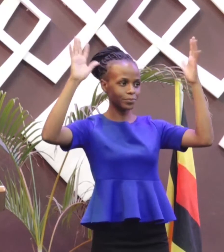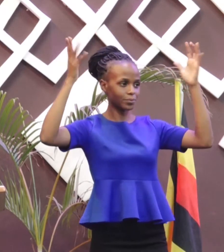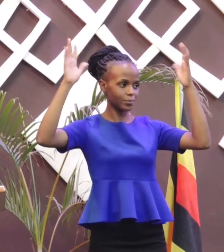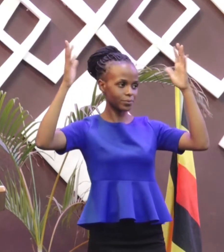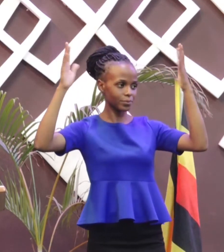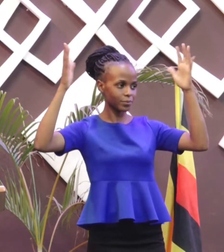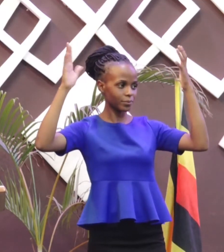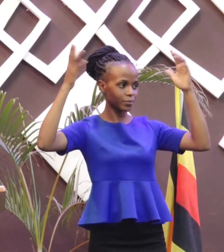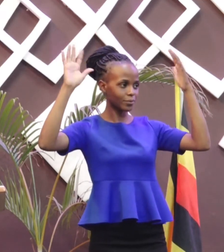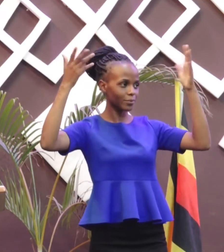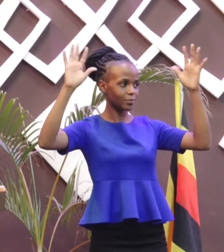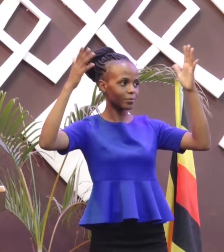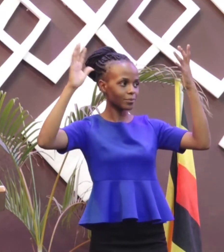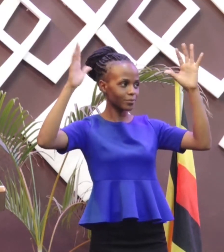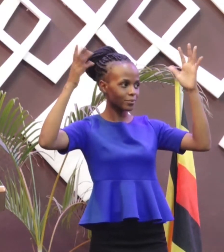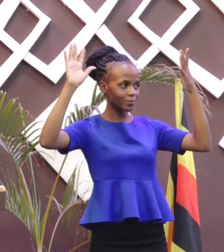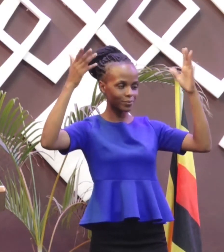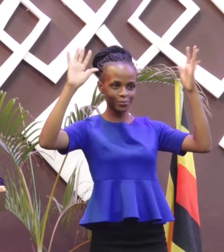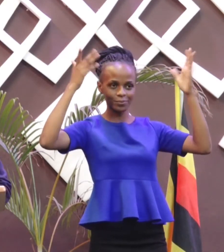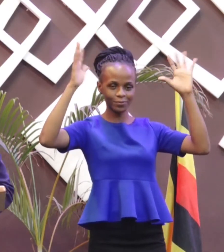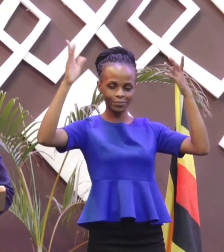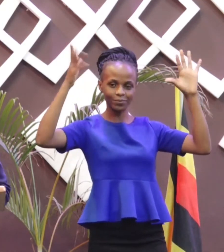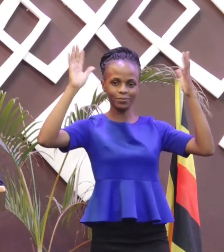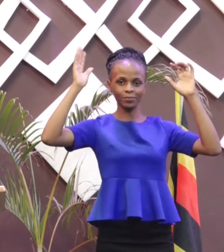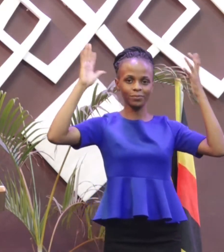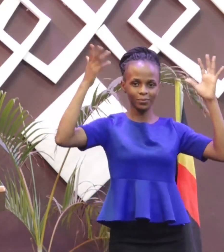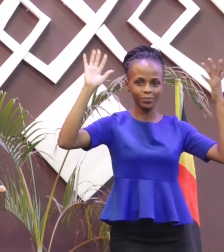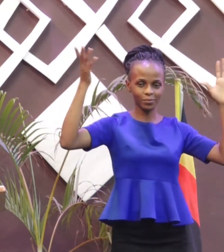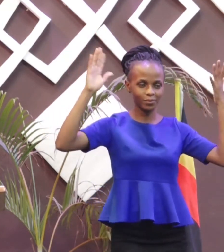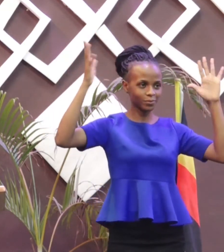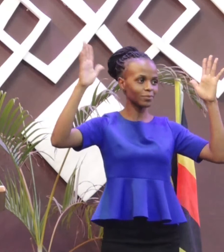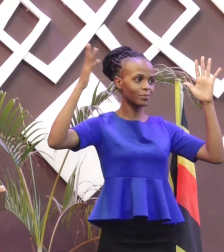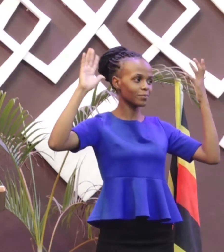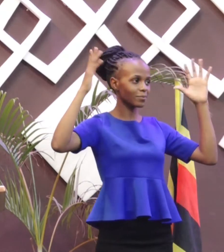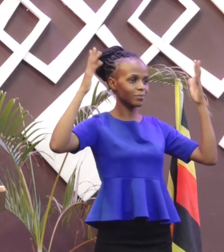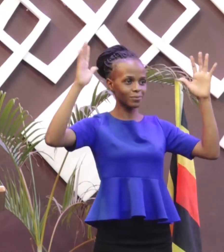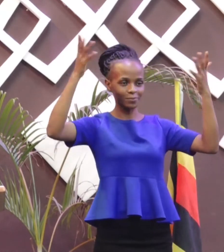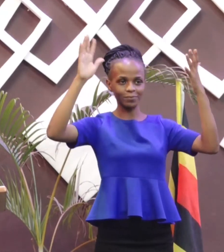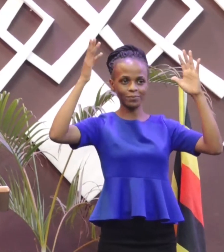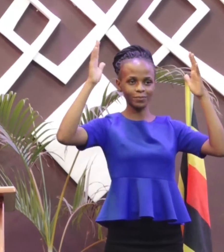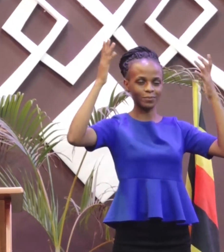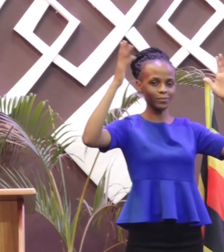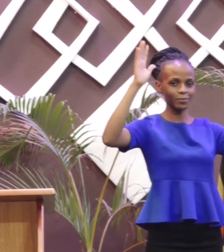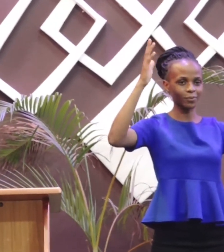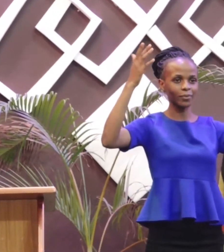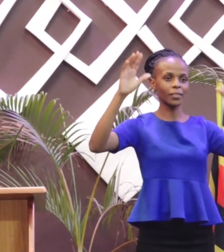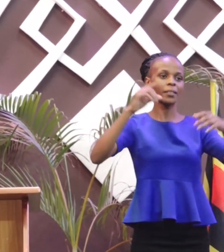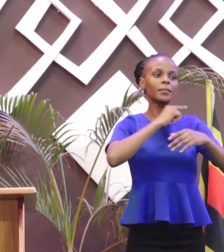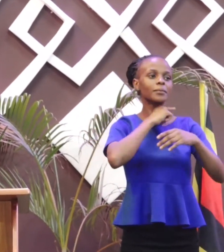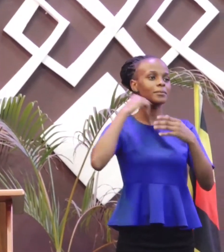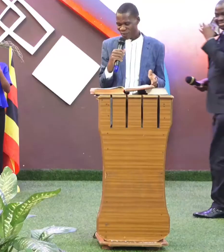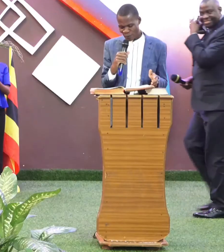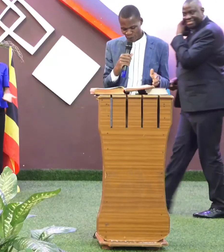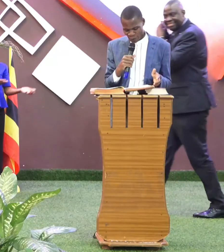paka ngatuse wano. Yes, well, until when you see him, paka you keep clapping. So, Pastor, you're welcome. God